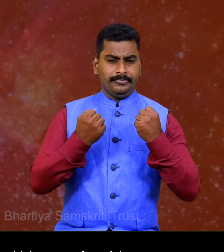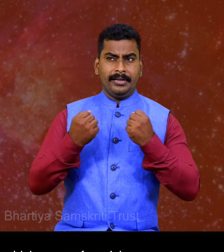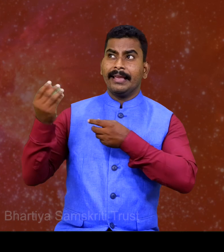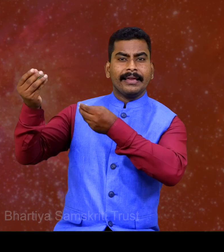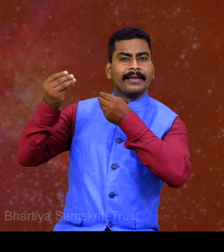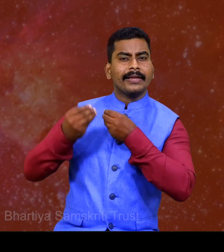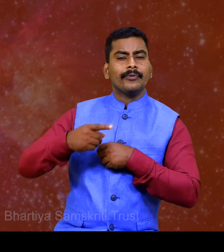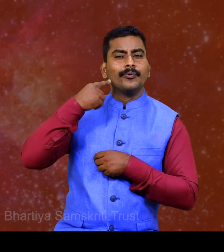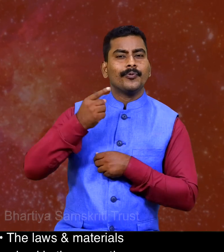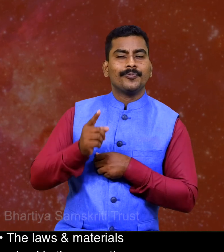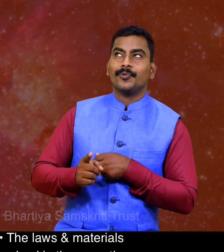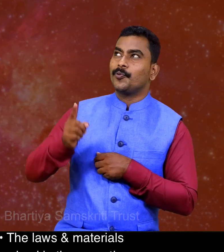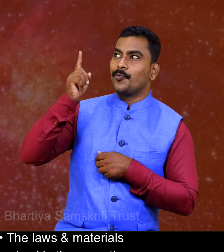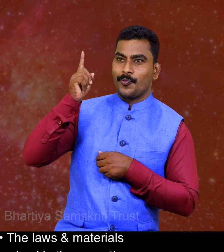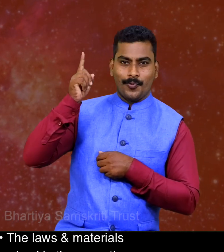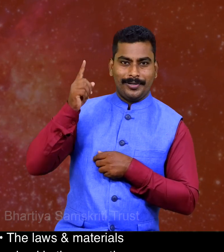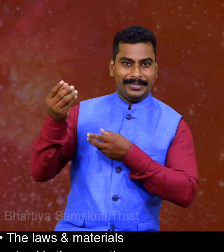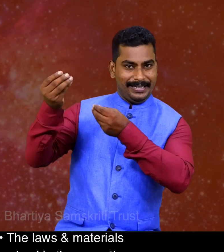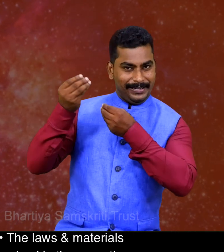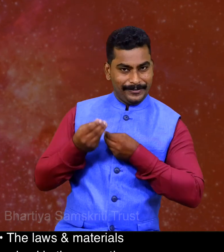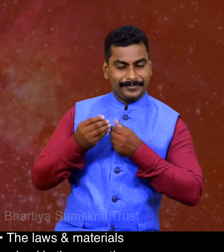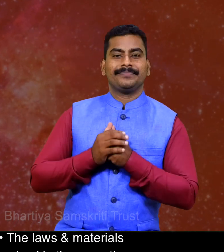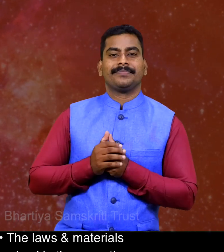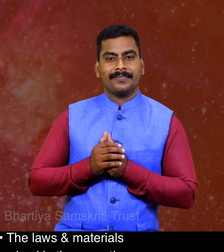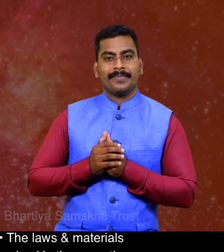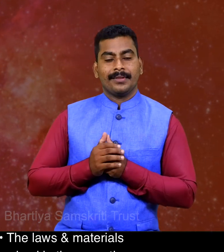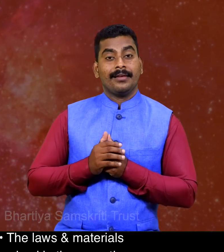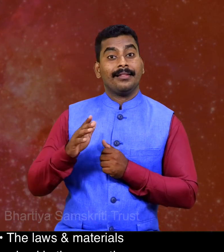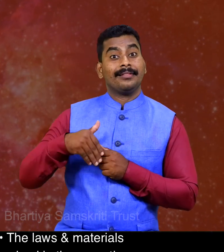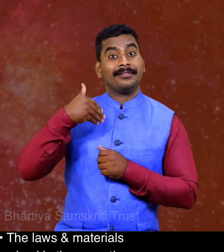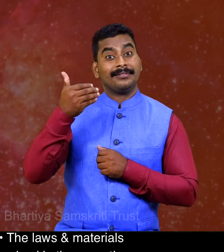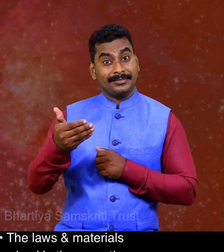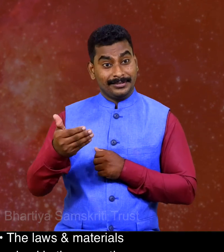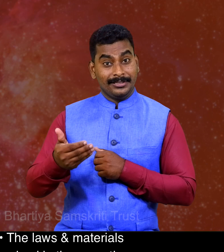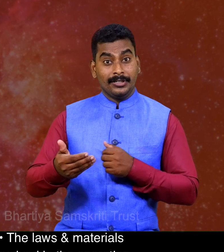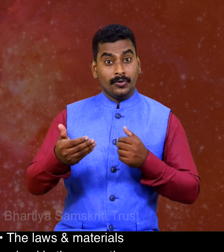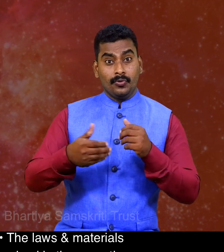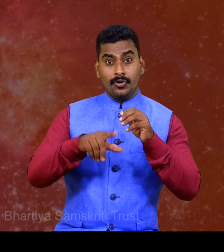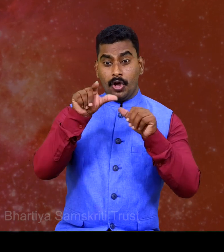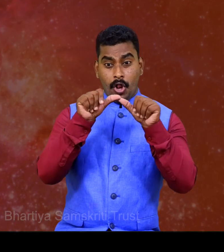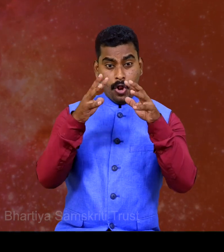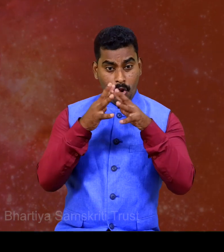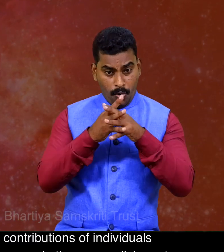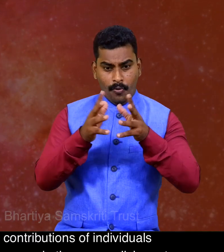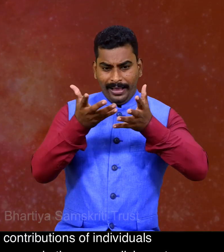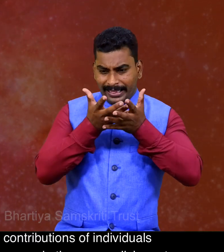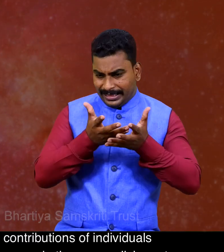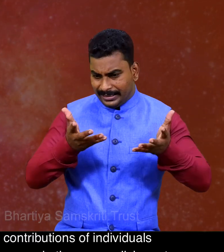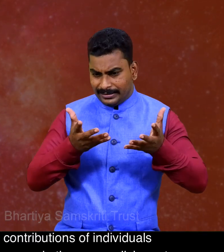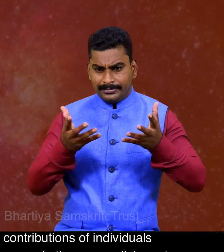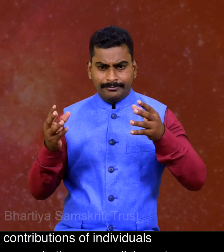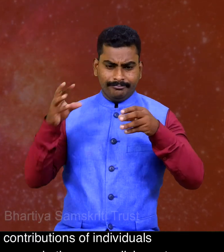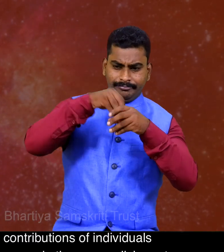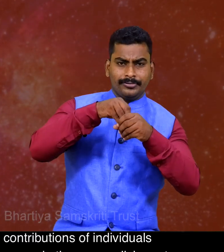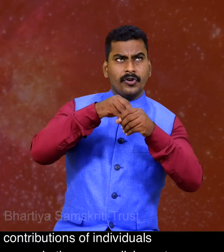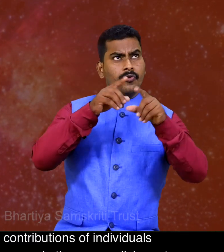Ishvara, the laws and the materials involved in the operation, the